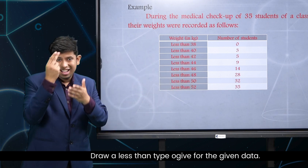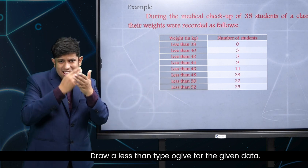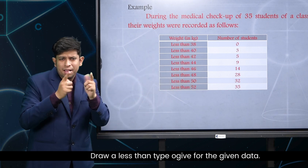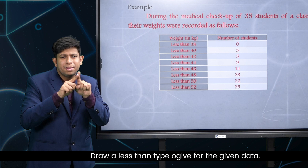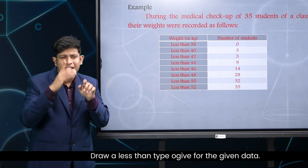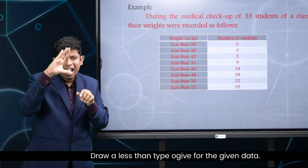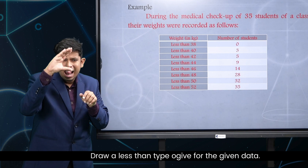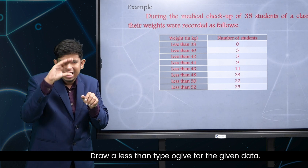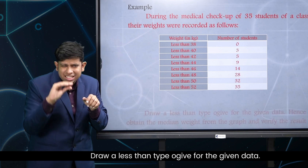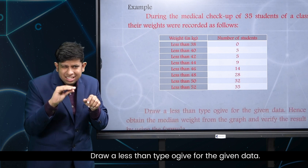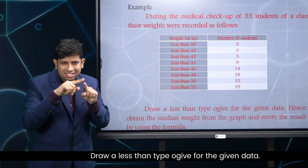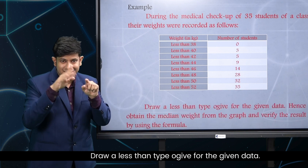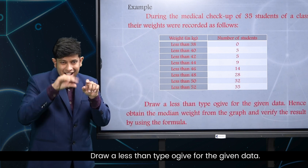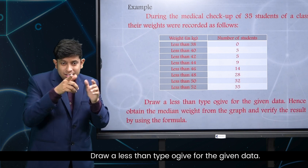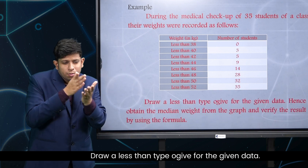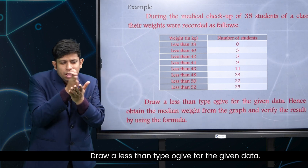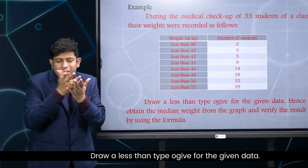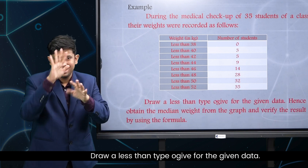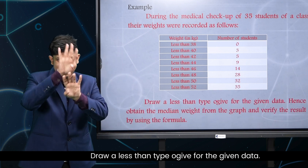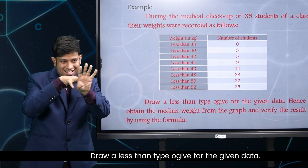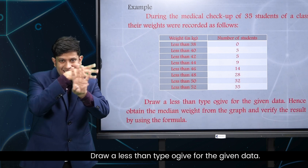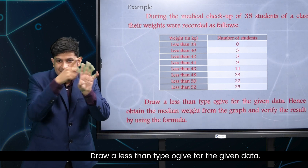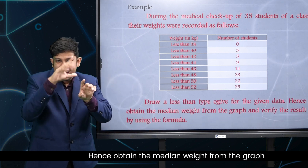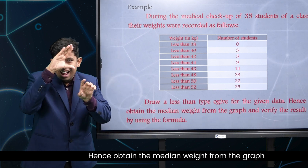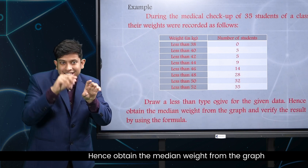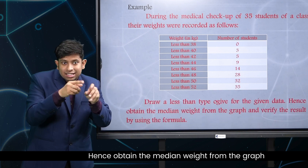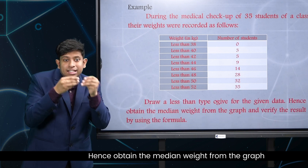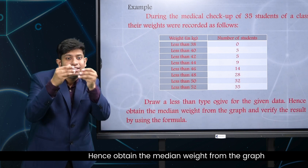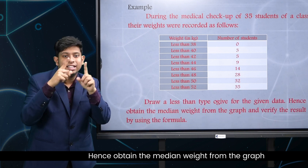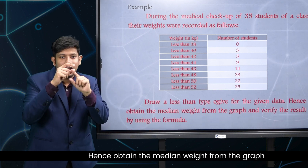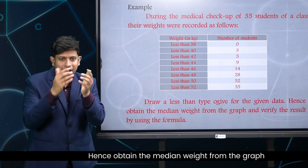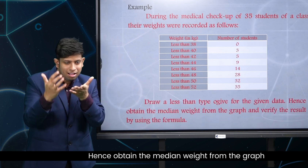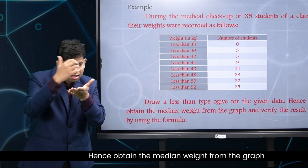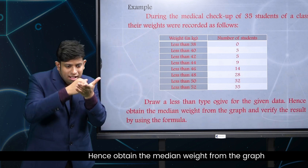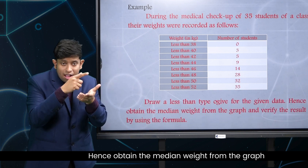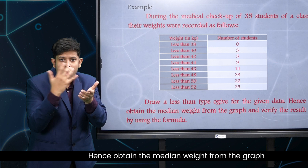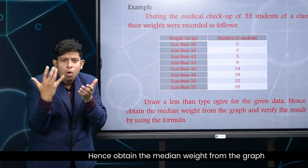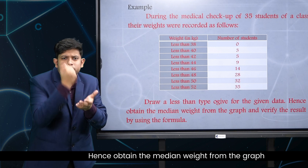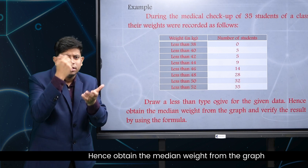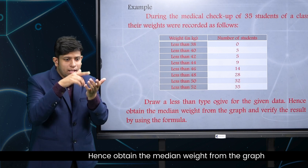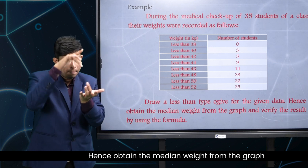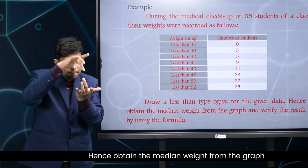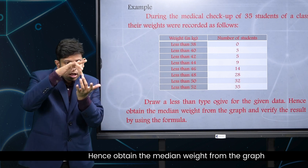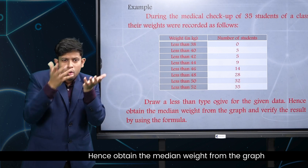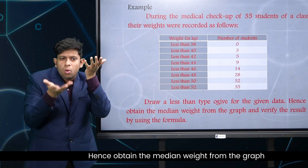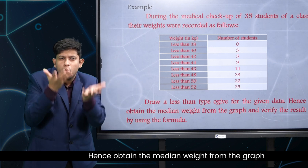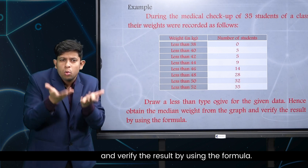Draw a less than type ogive for the given data. Hence, obtain the median weight from the graph and